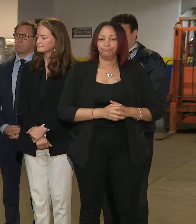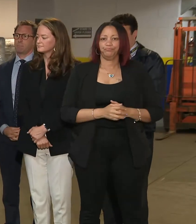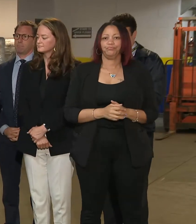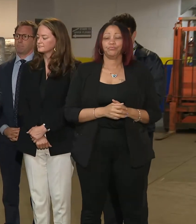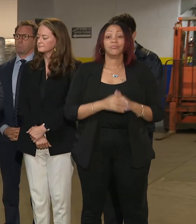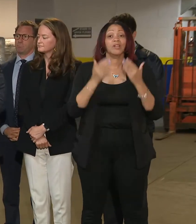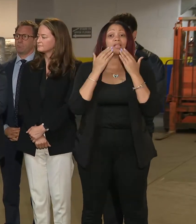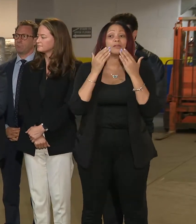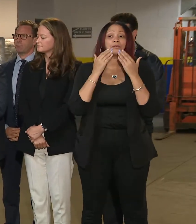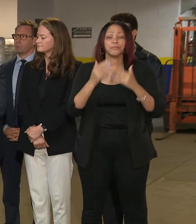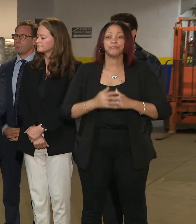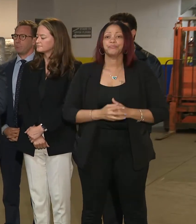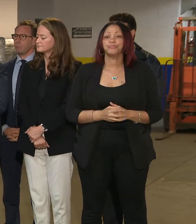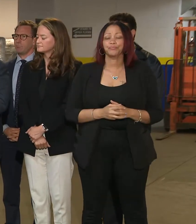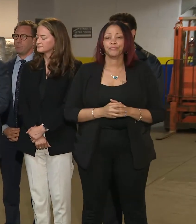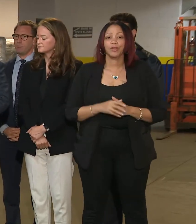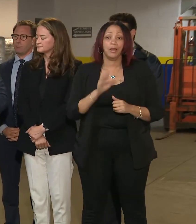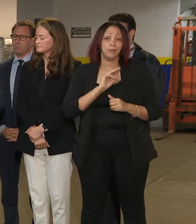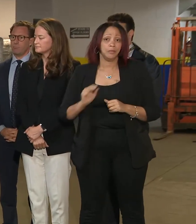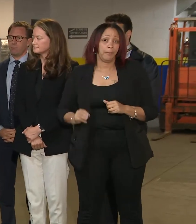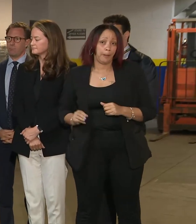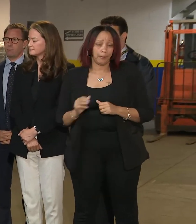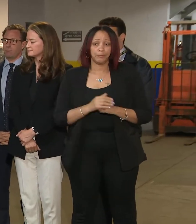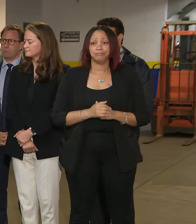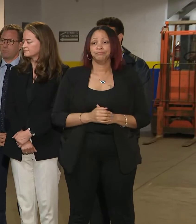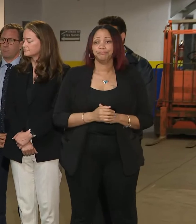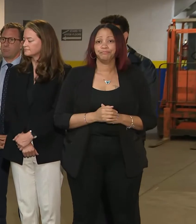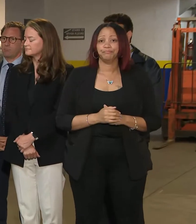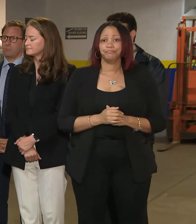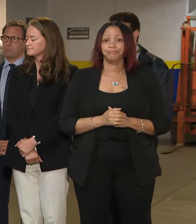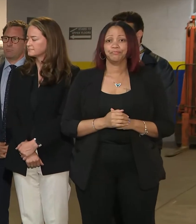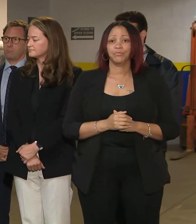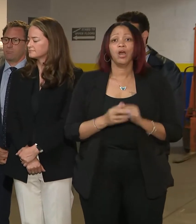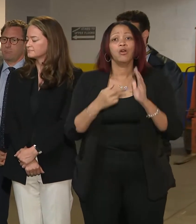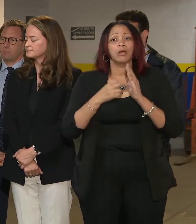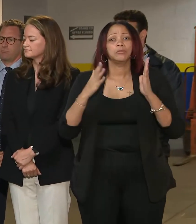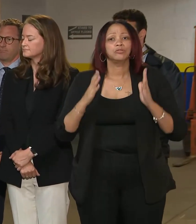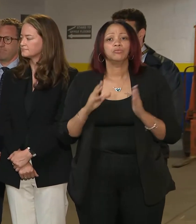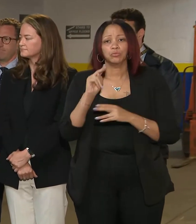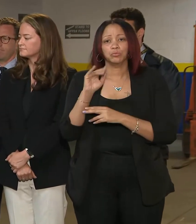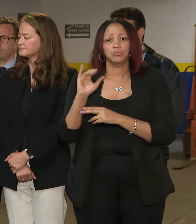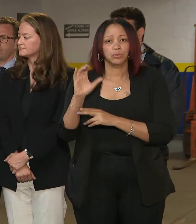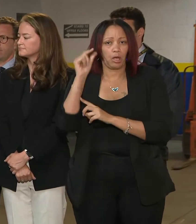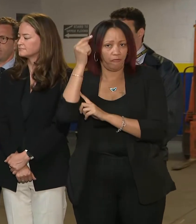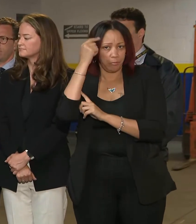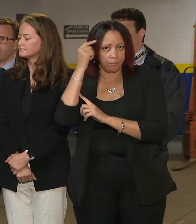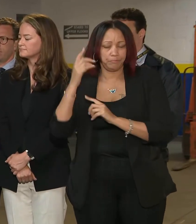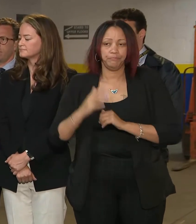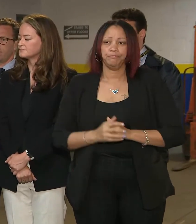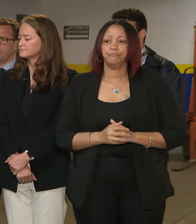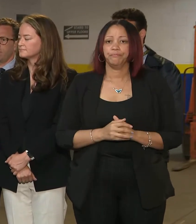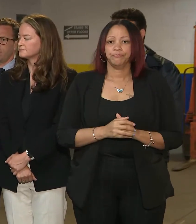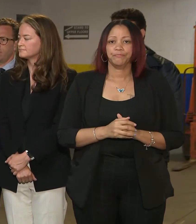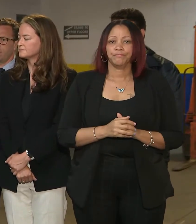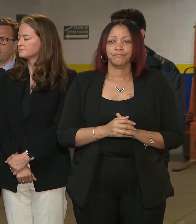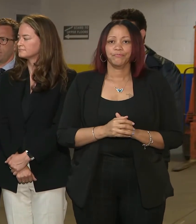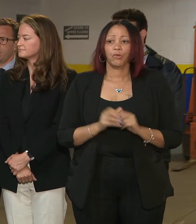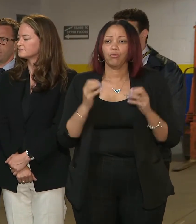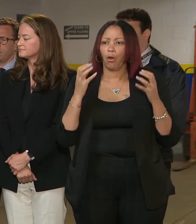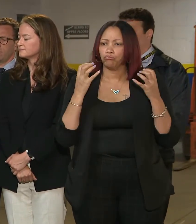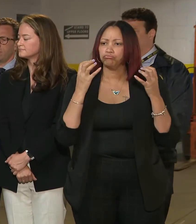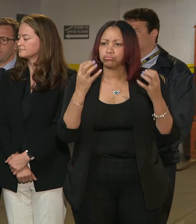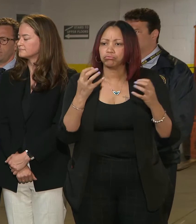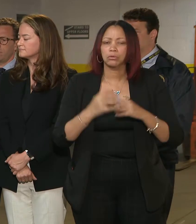Thank you very much, Mr. Mayor, distinguished representatives of the New York City government, esteemed